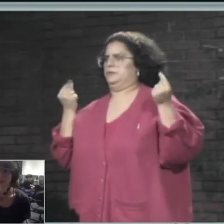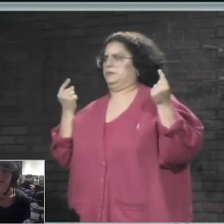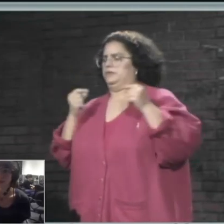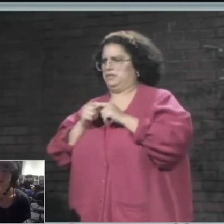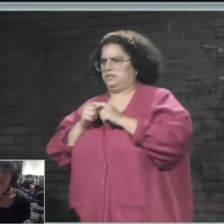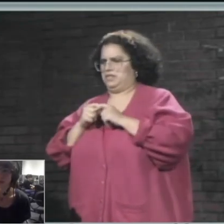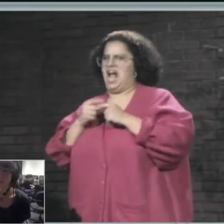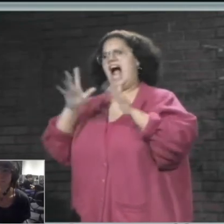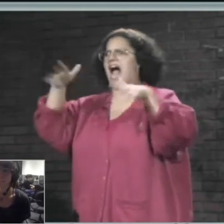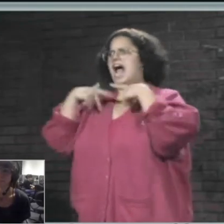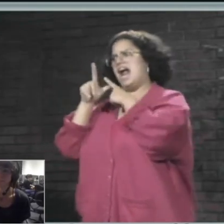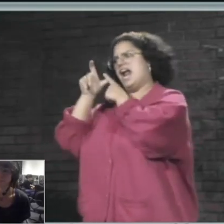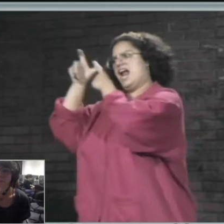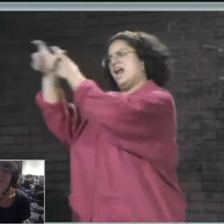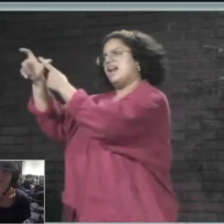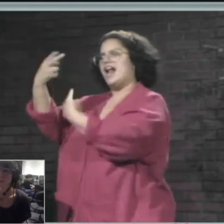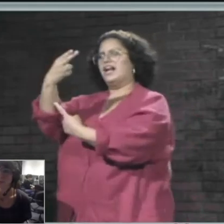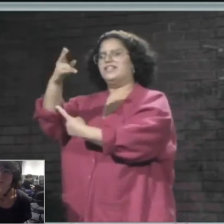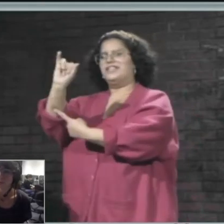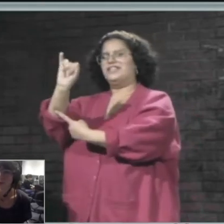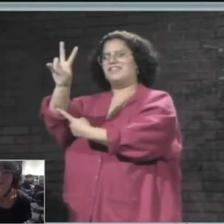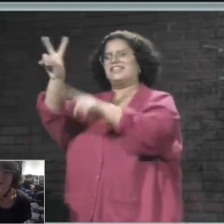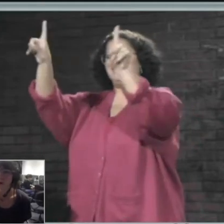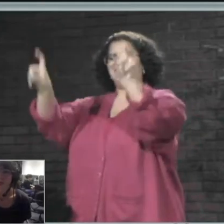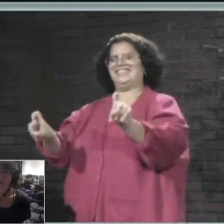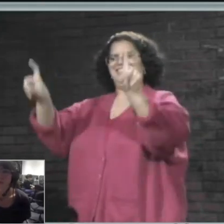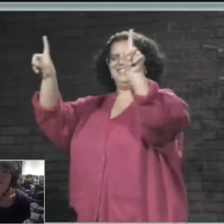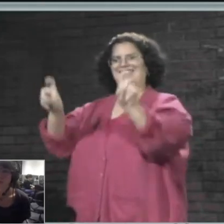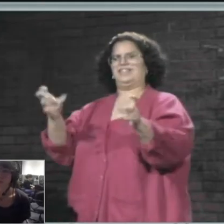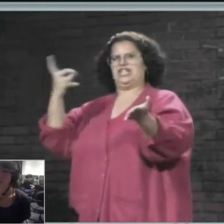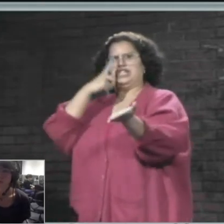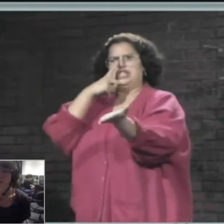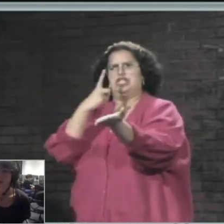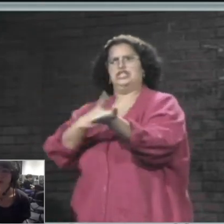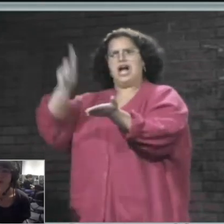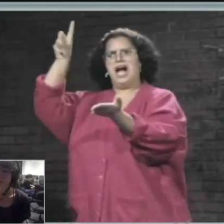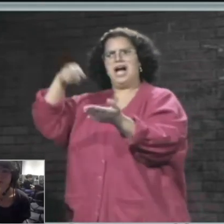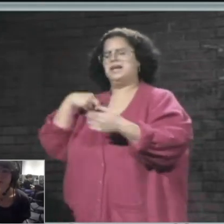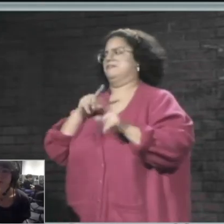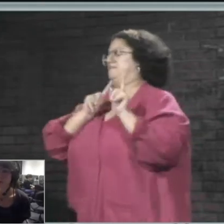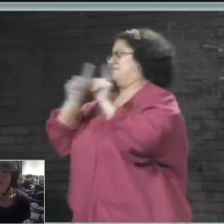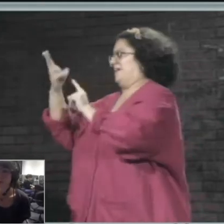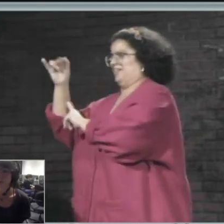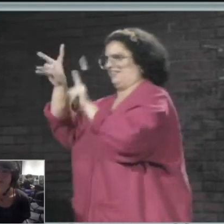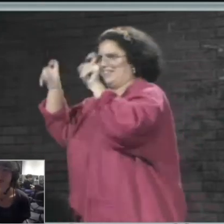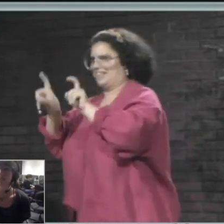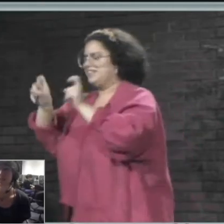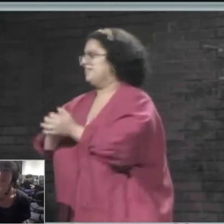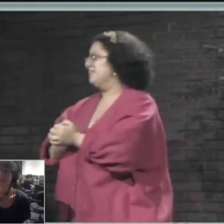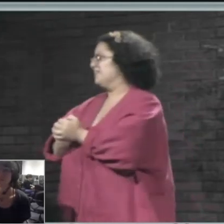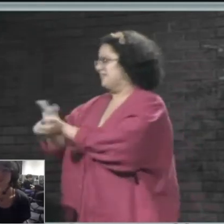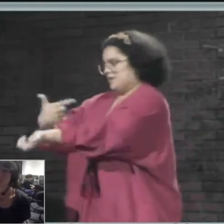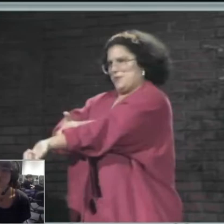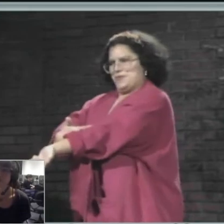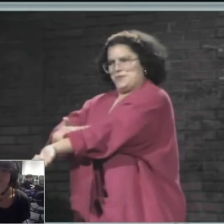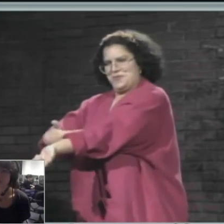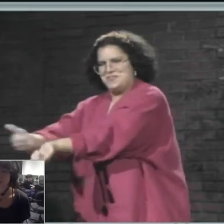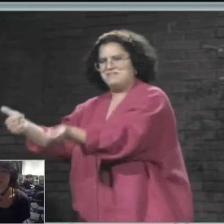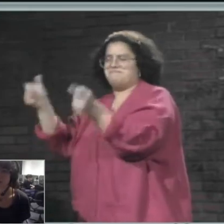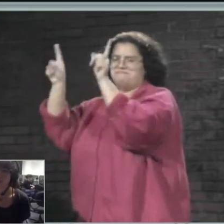enters your body. Maybe you forgot to wear a condom, so you try and figure out what to do next. So most people would go to the HIV